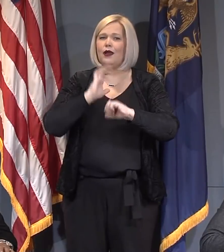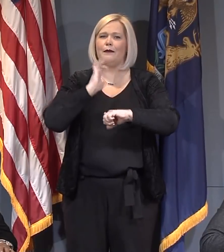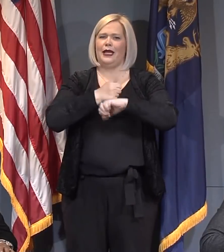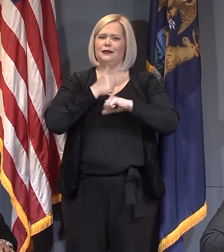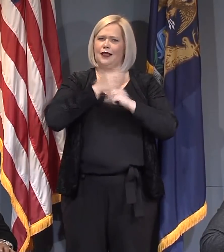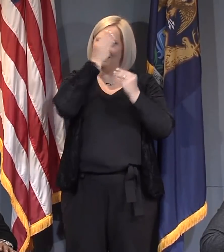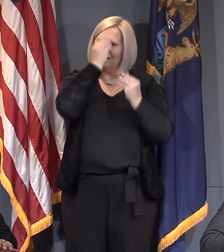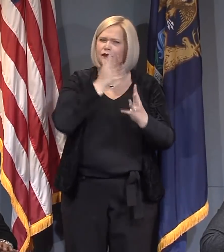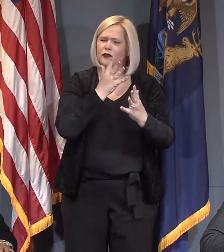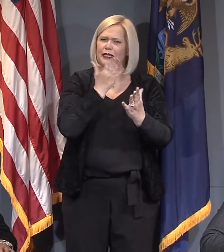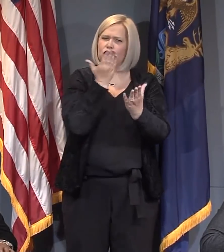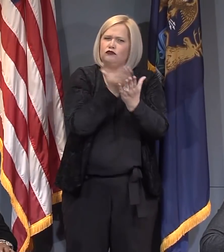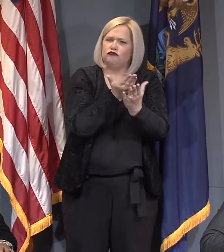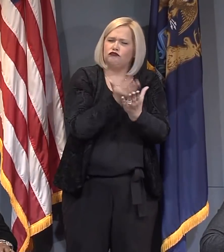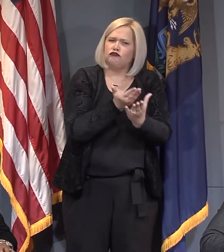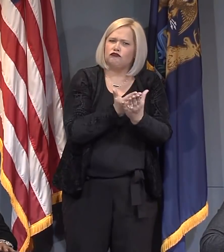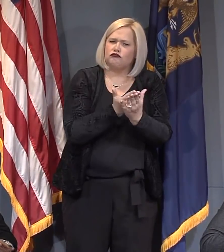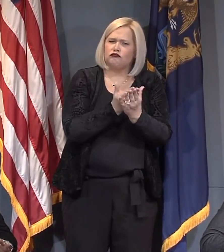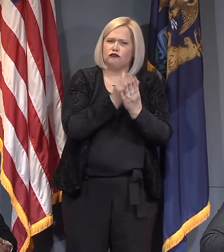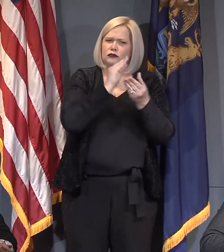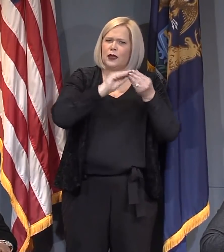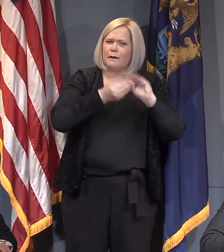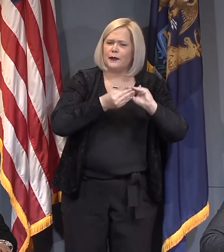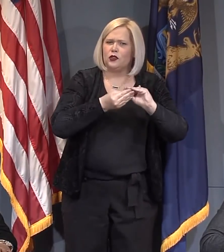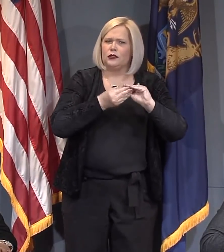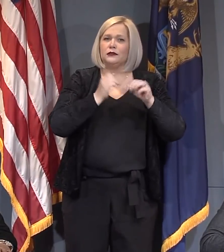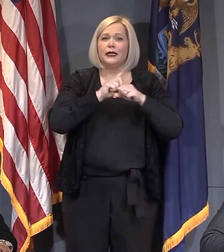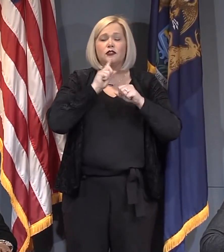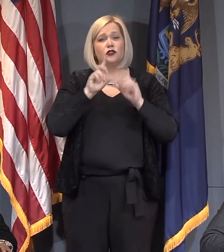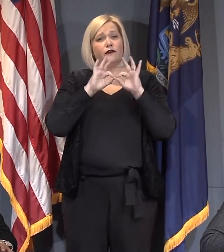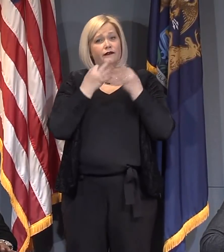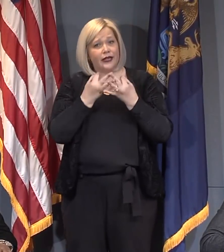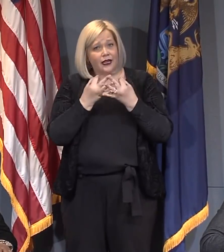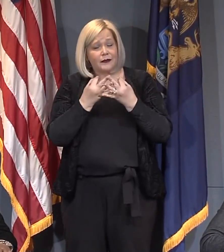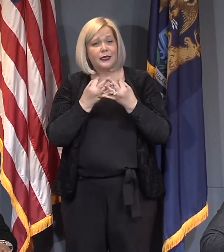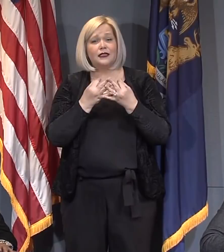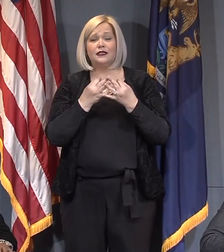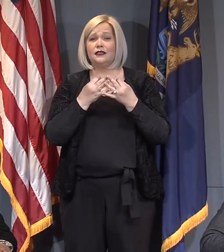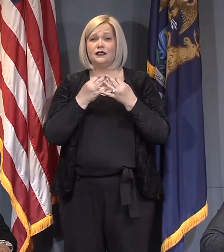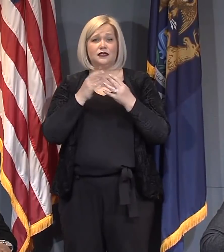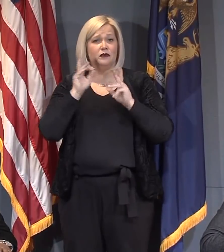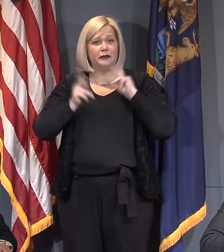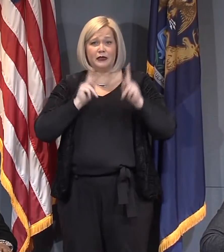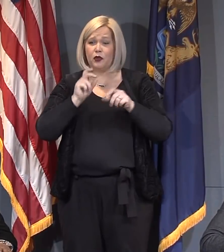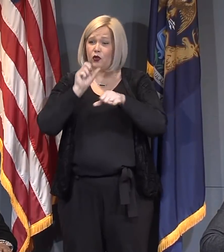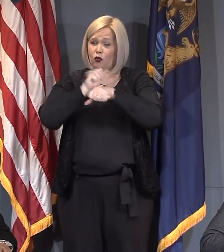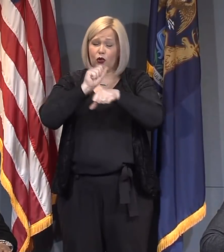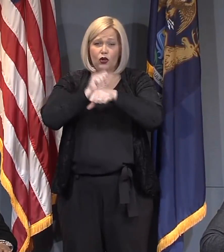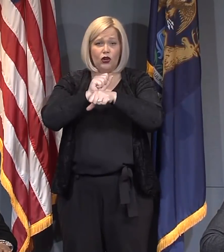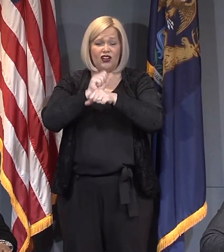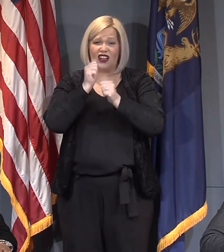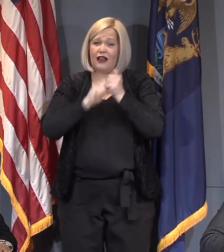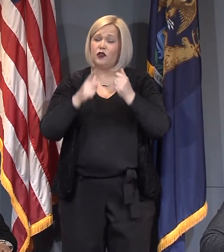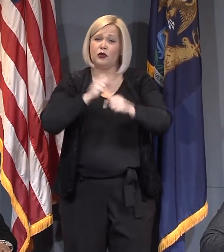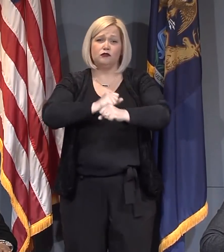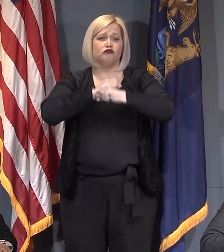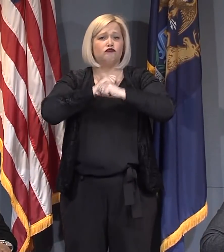to reopening our economy in a way that protects families and workers from the spread of